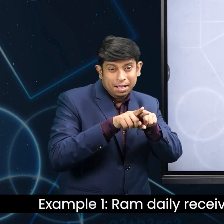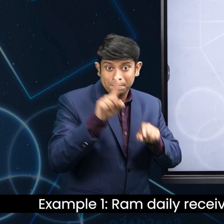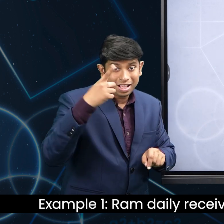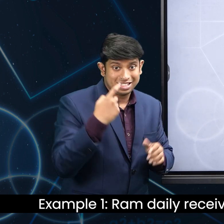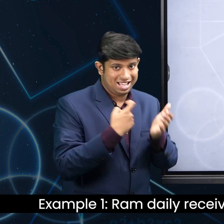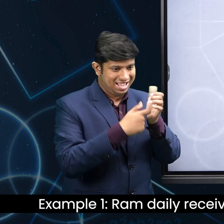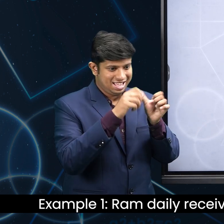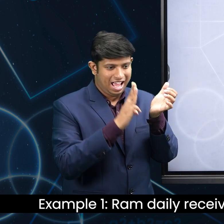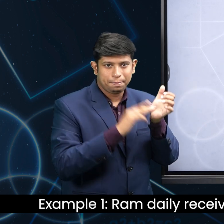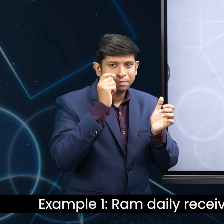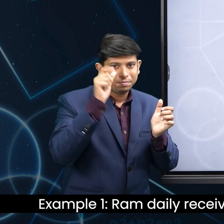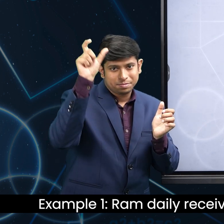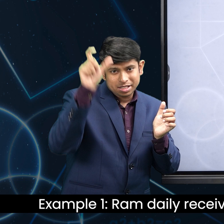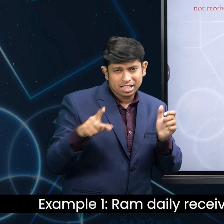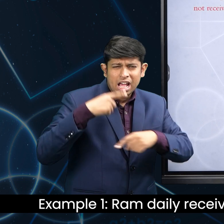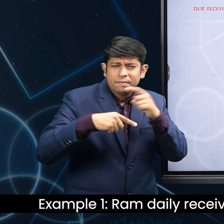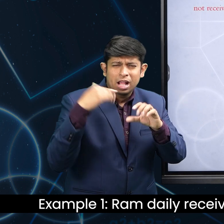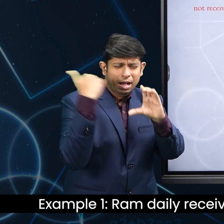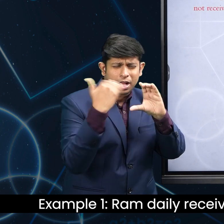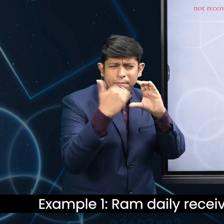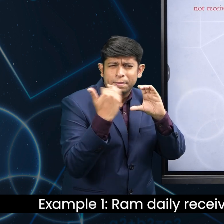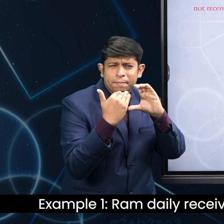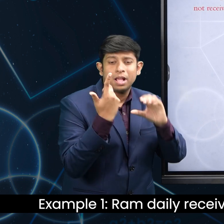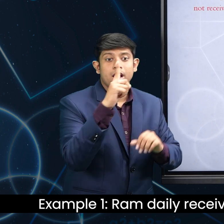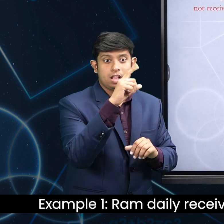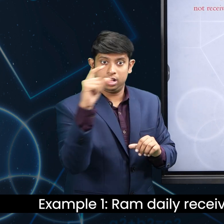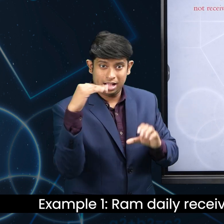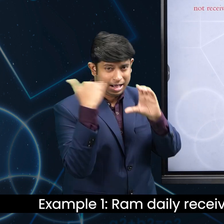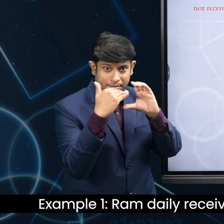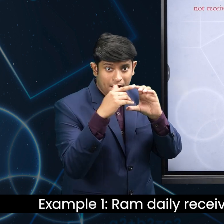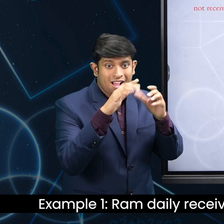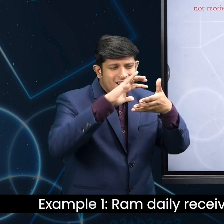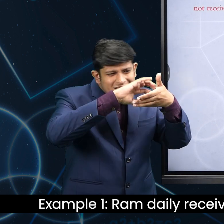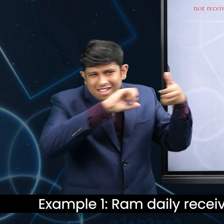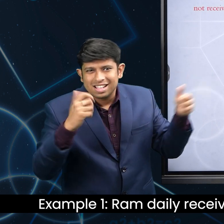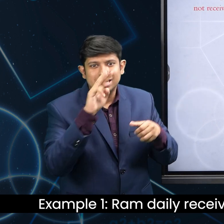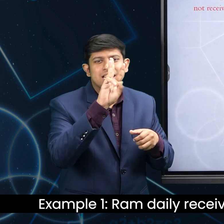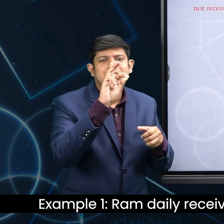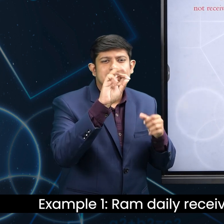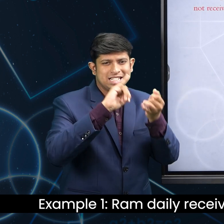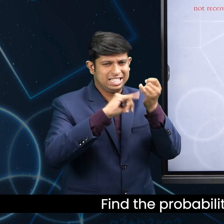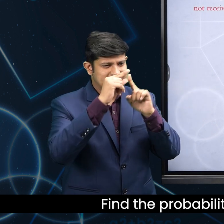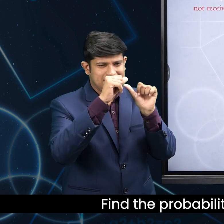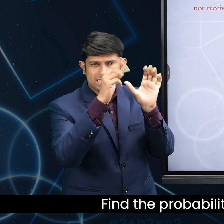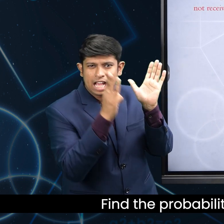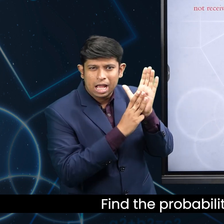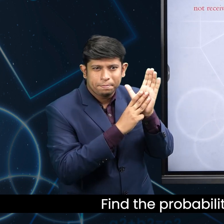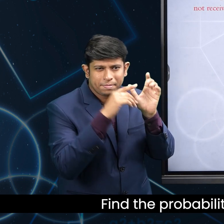Example 1. Ram daily receives 100 emails, of which 30 are spam mails. Find the probability of